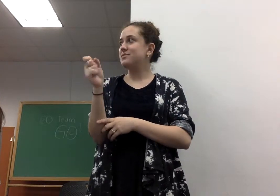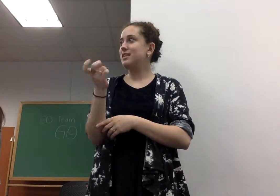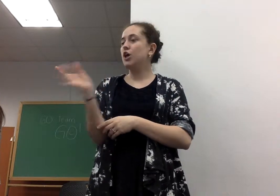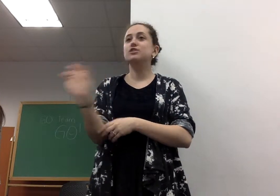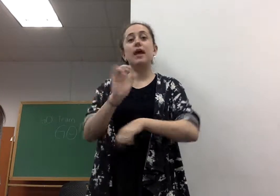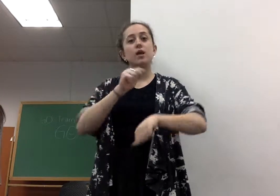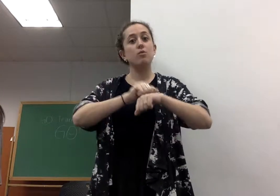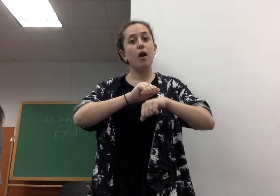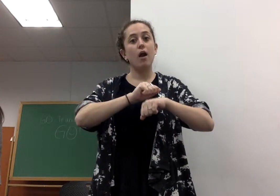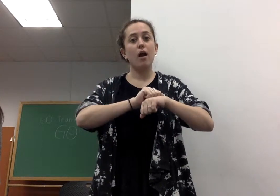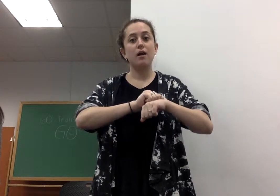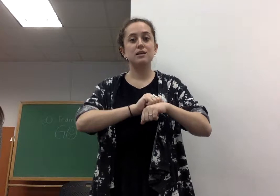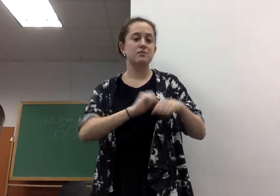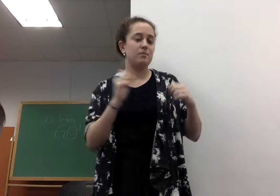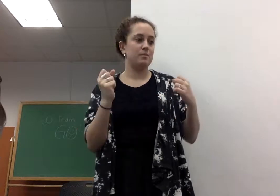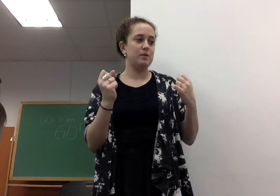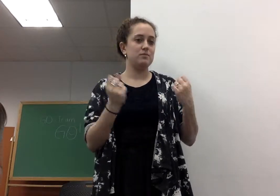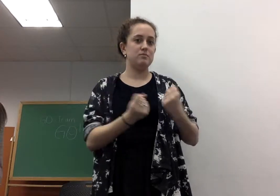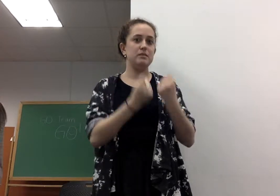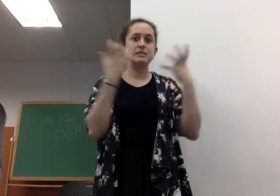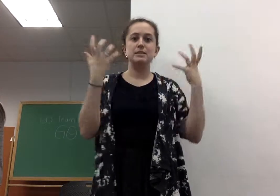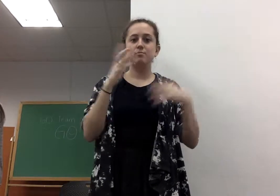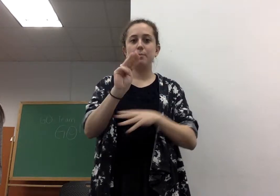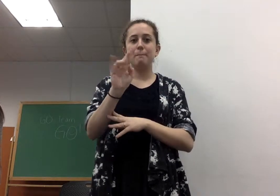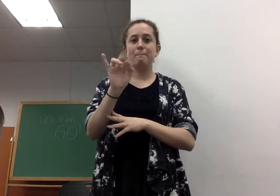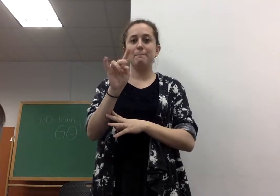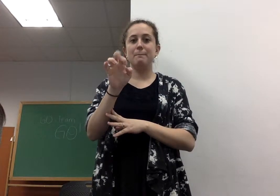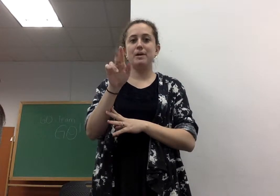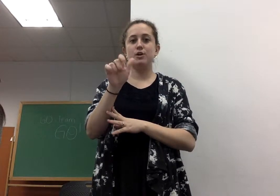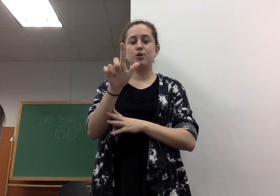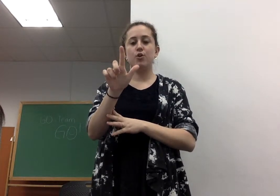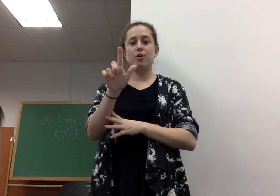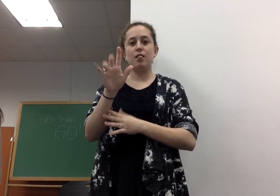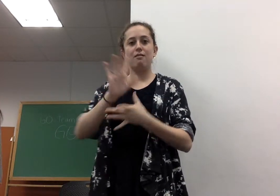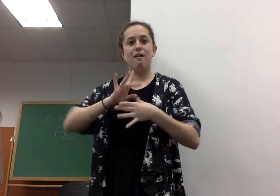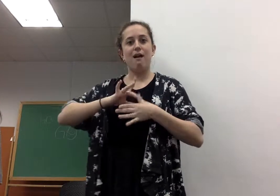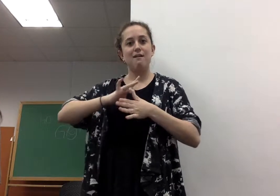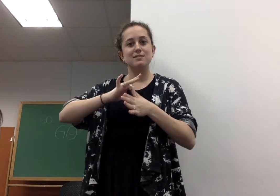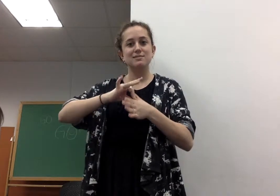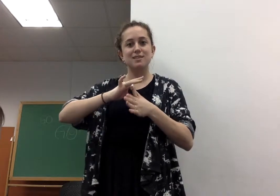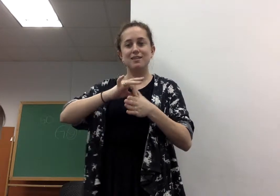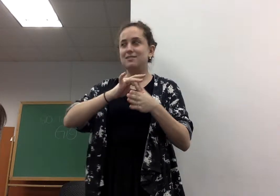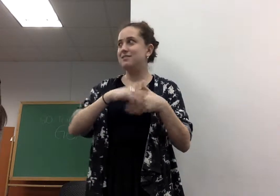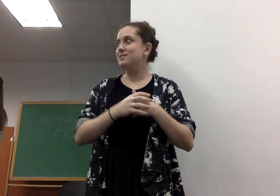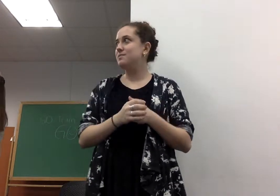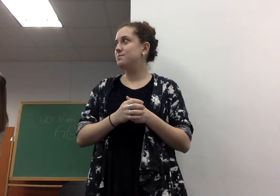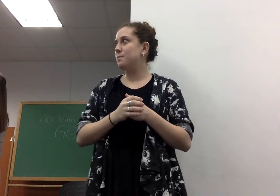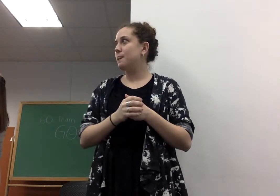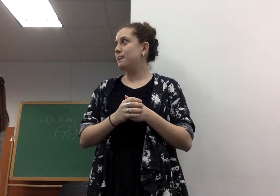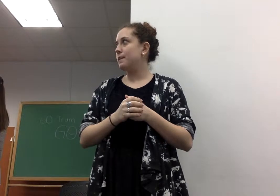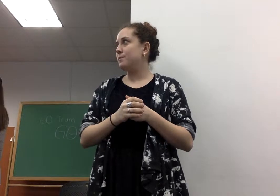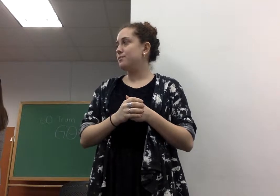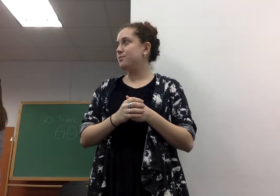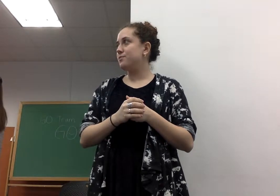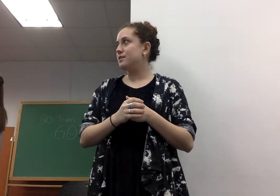hard because of the mineral content also. Guys and girls, if we took a bone and we boiled it, or leached out or pulled out the